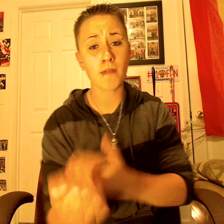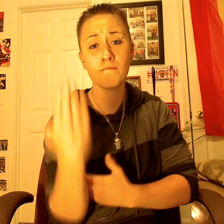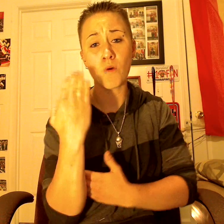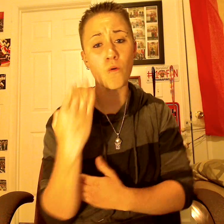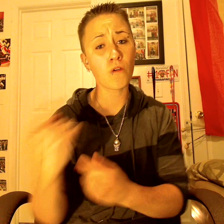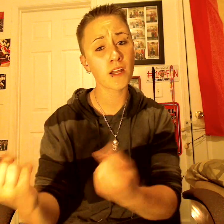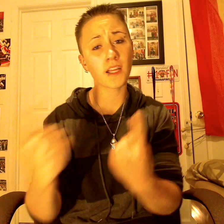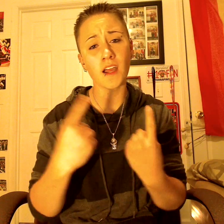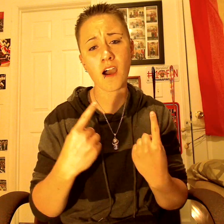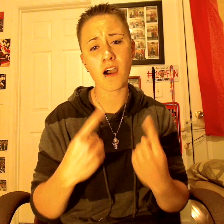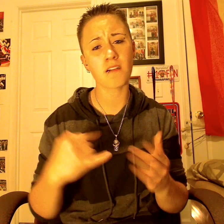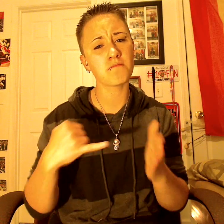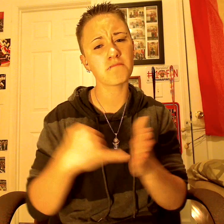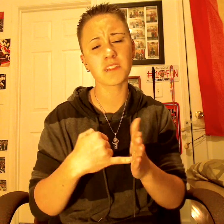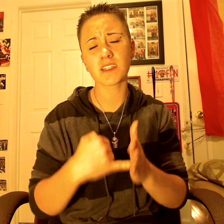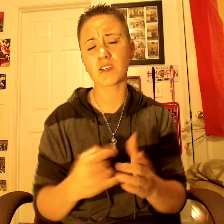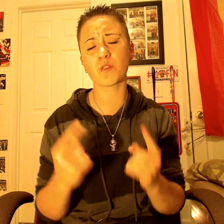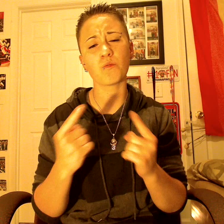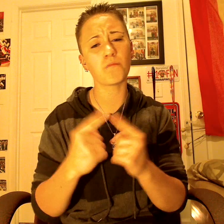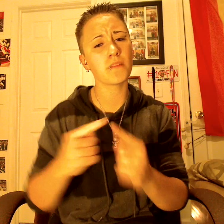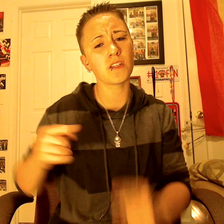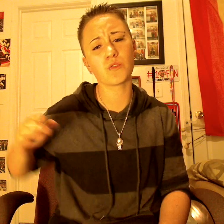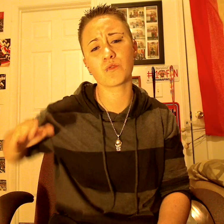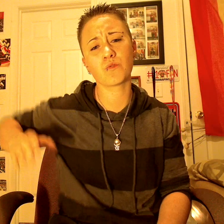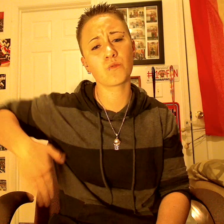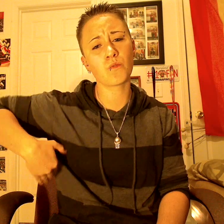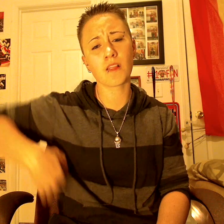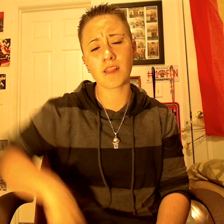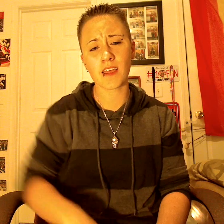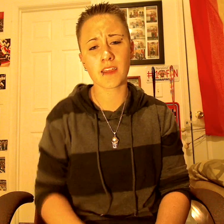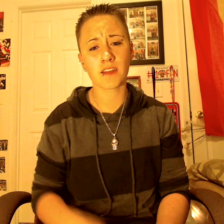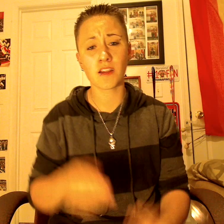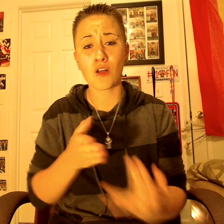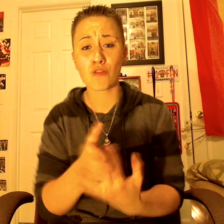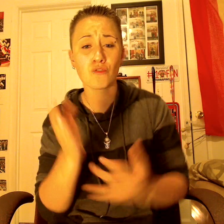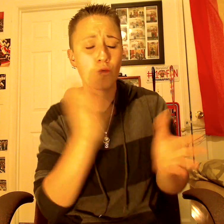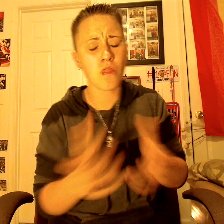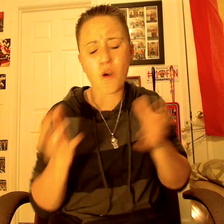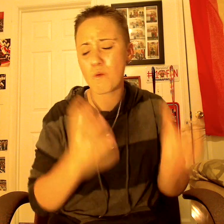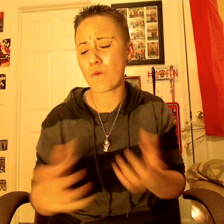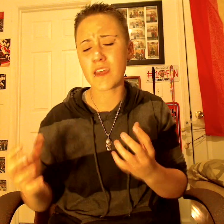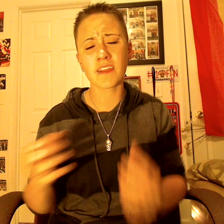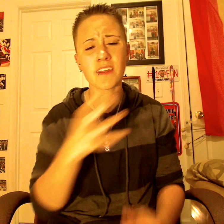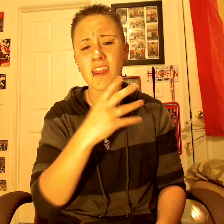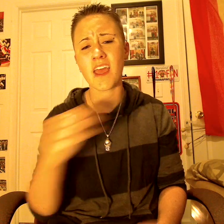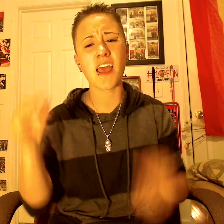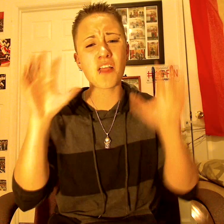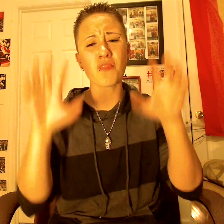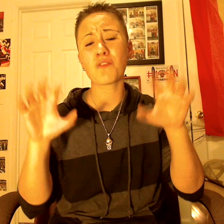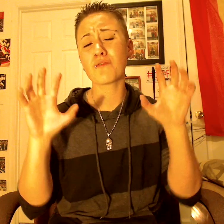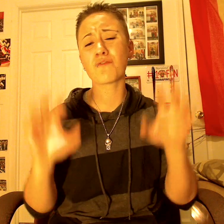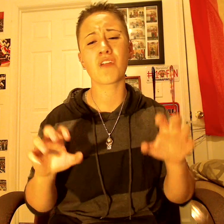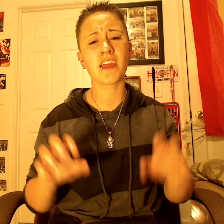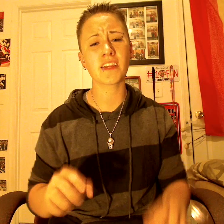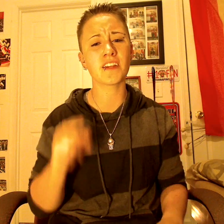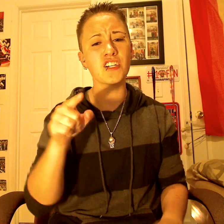When morning comes, it'll be too late. Through the wind and the rain,